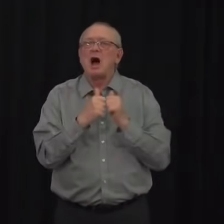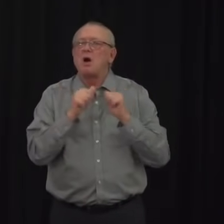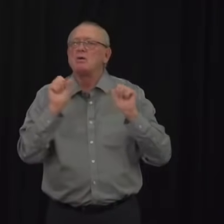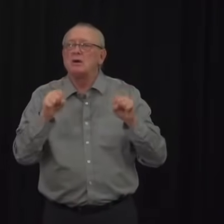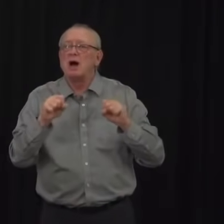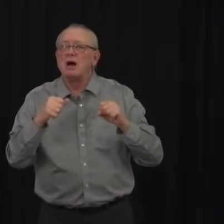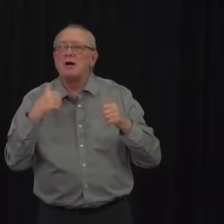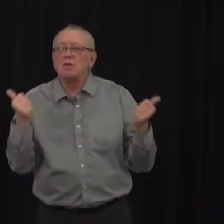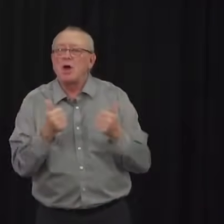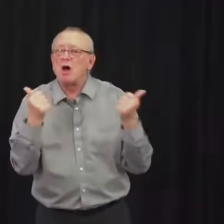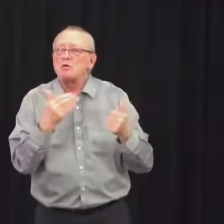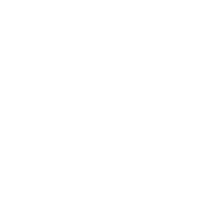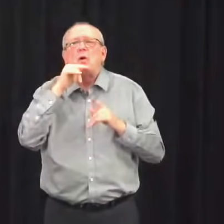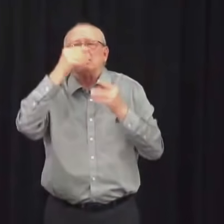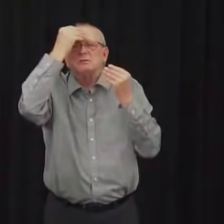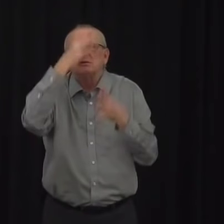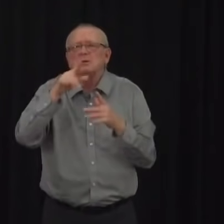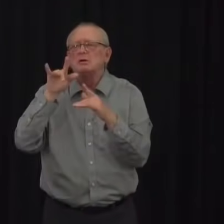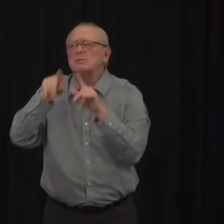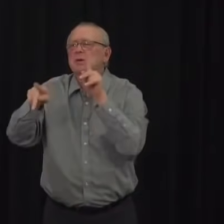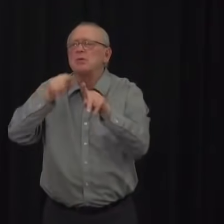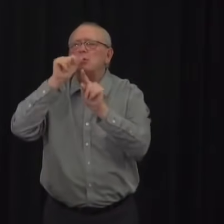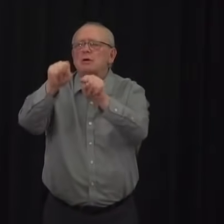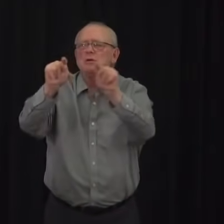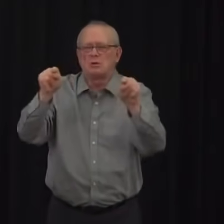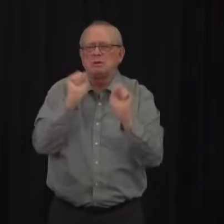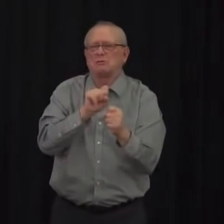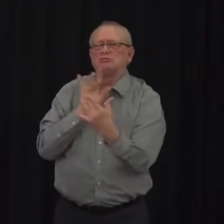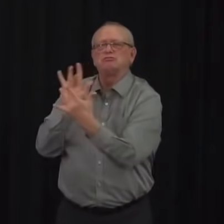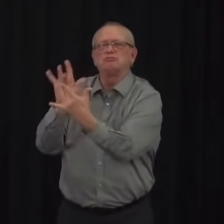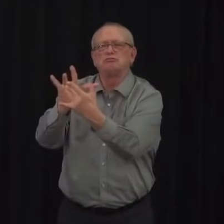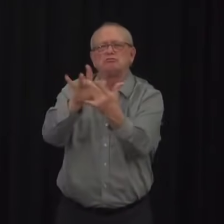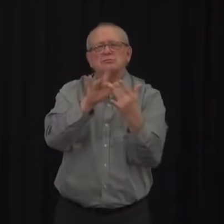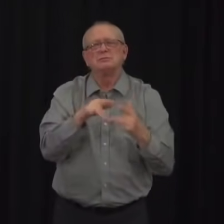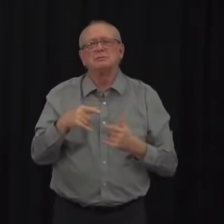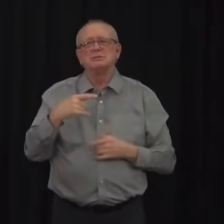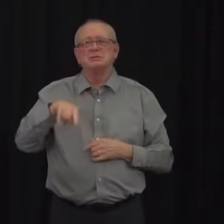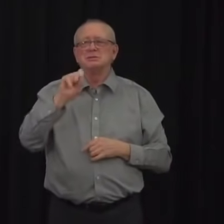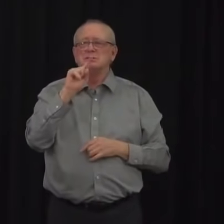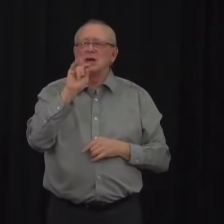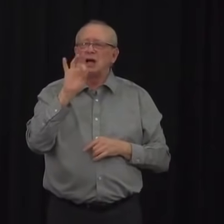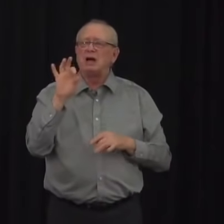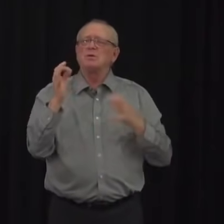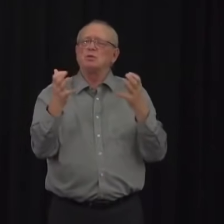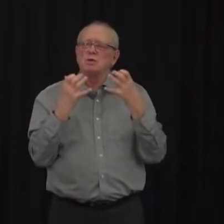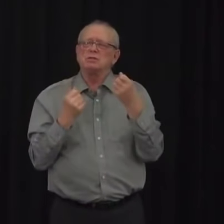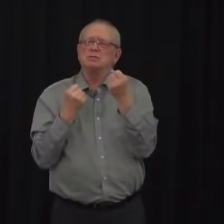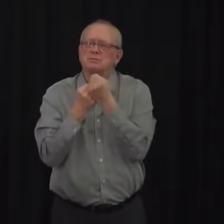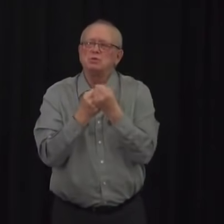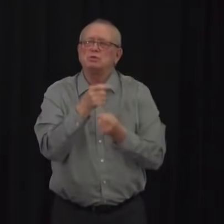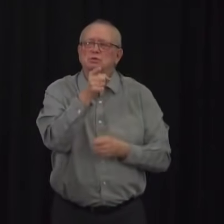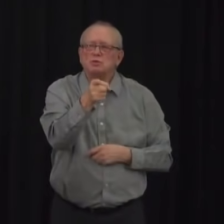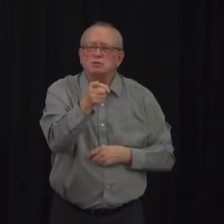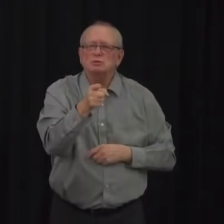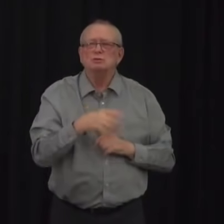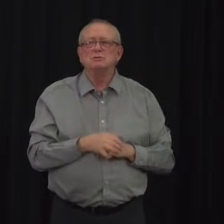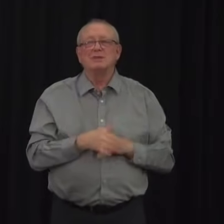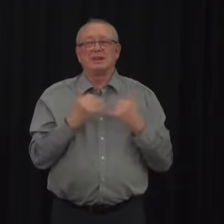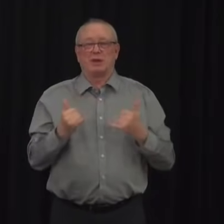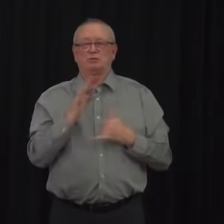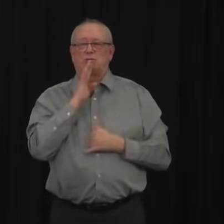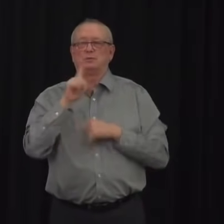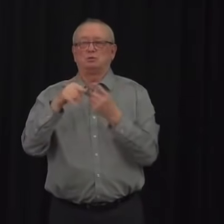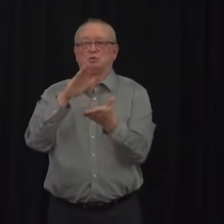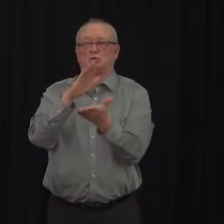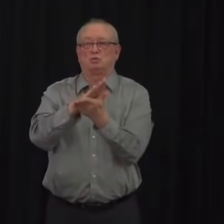additional COVID-19 beds. Turning to schools, there are currently active alerts or outbreaks in 294